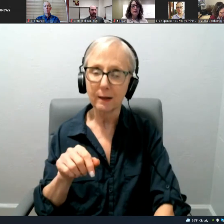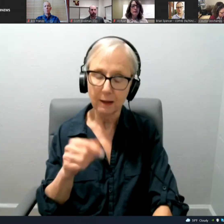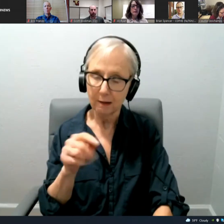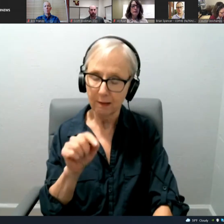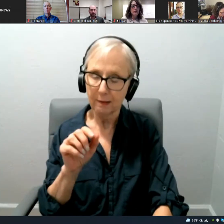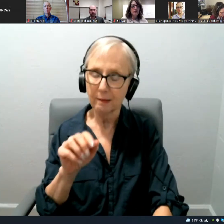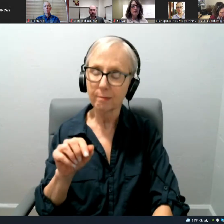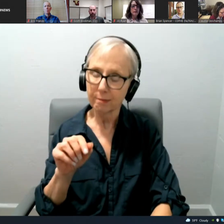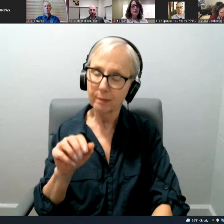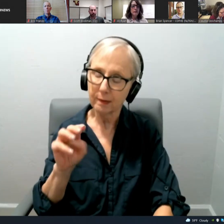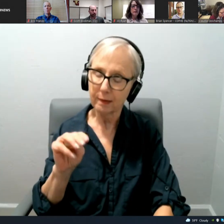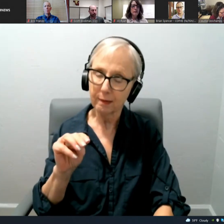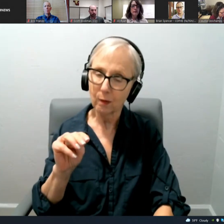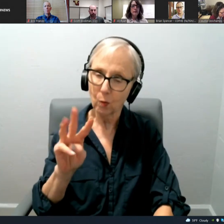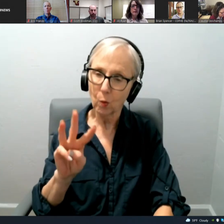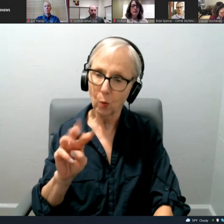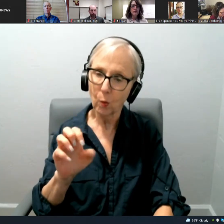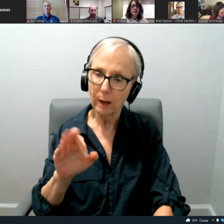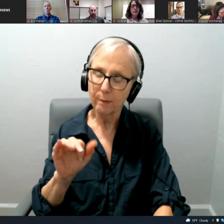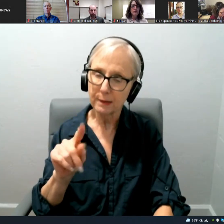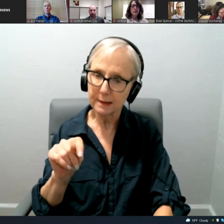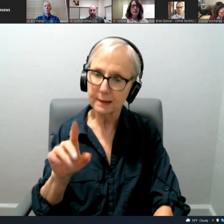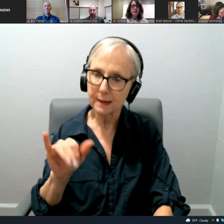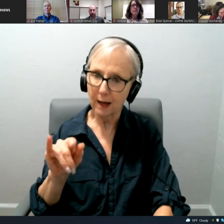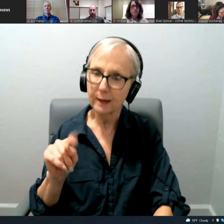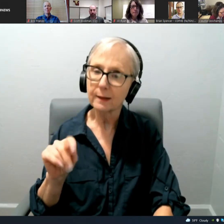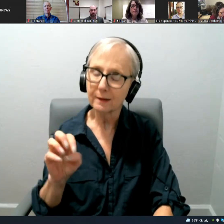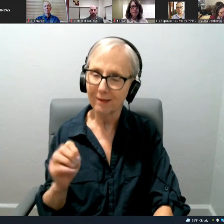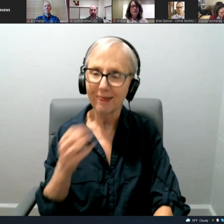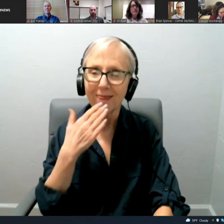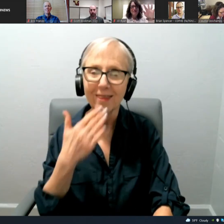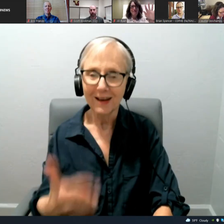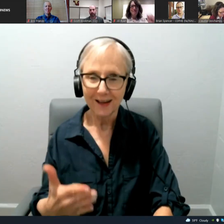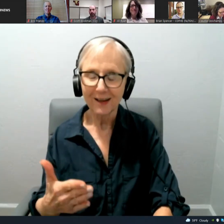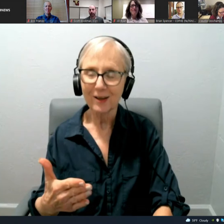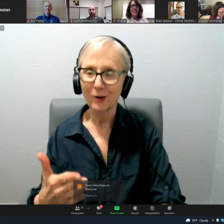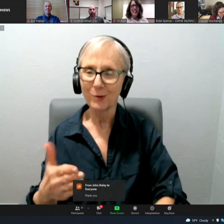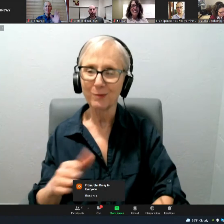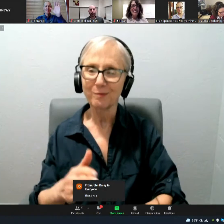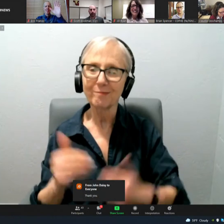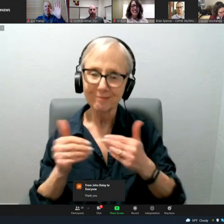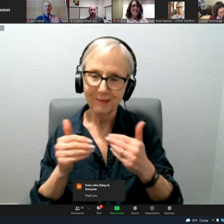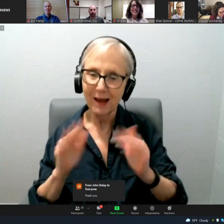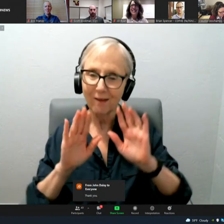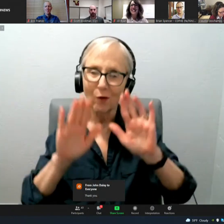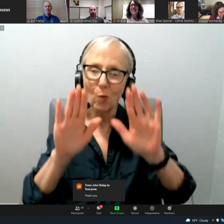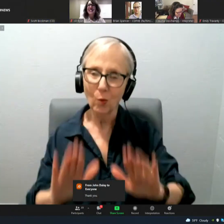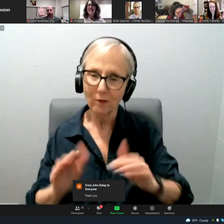media_info@state.co.us, and we'll get back to you as soon as possible. Thanks again for joining. Have a great rest of your day.